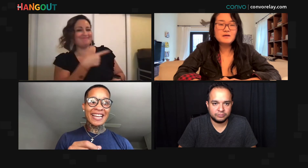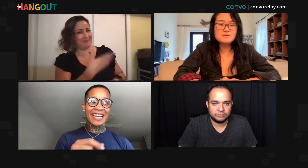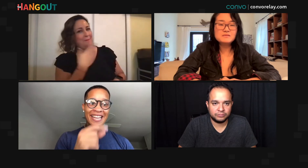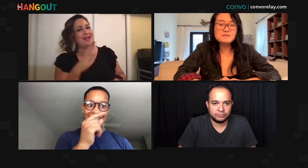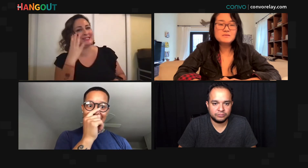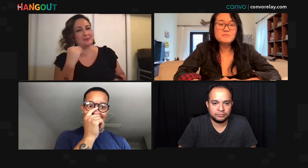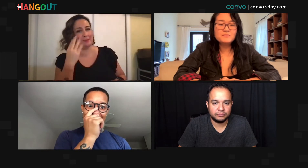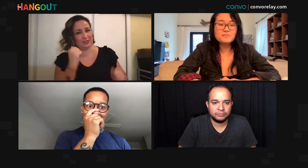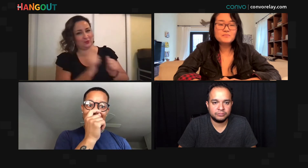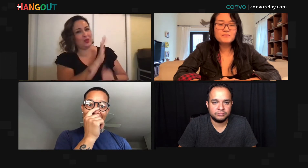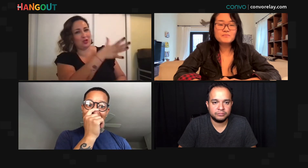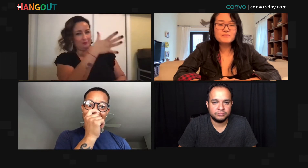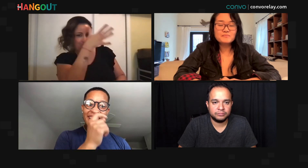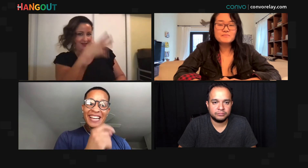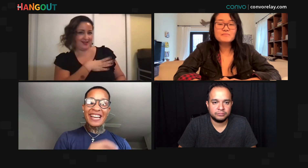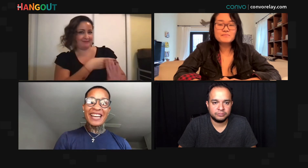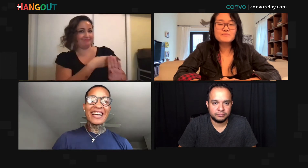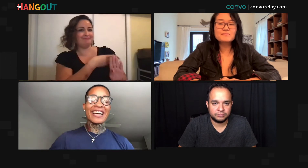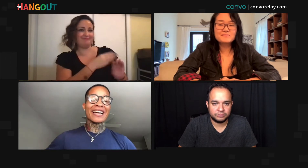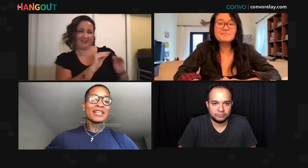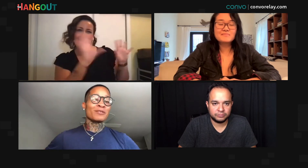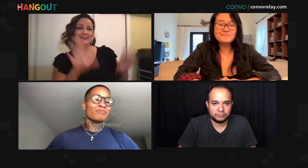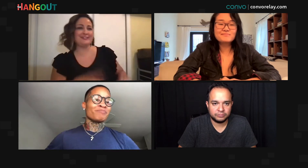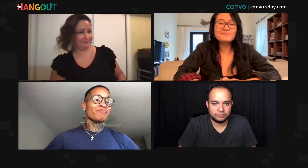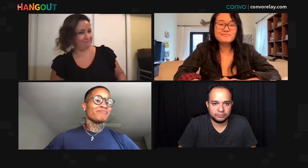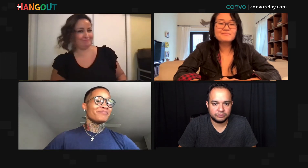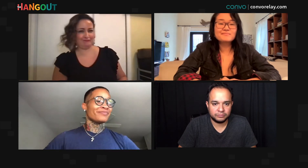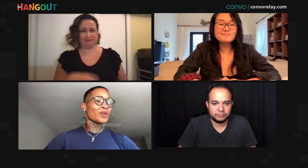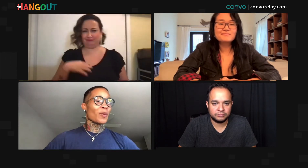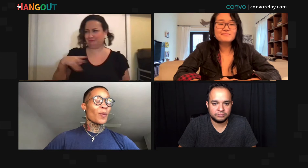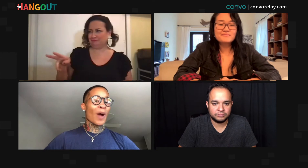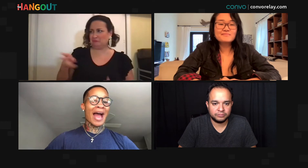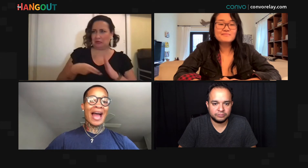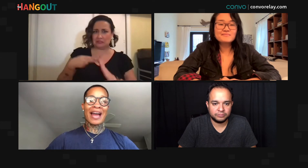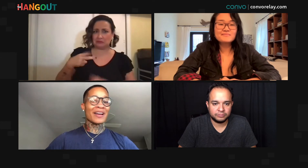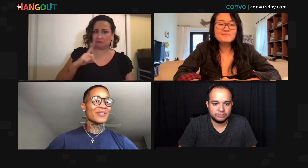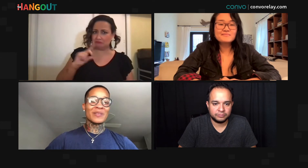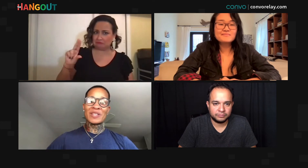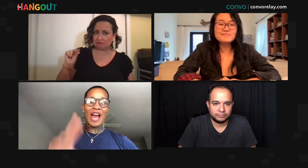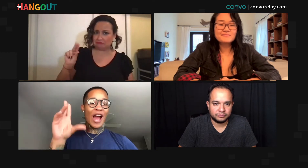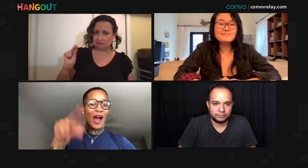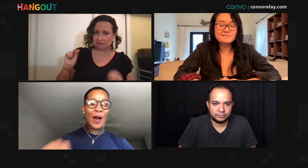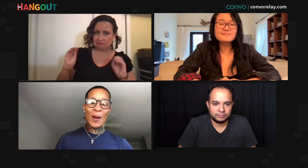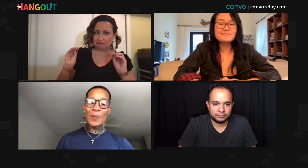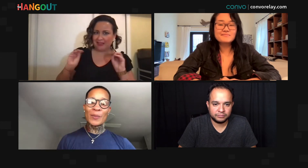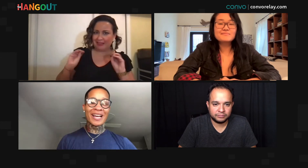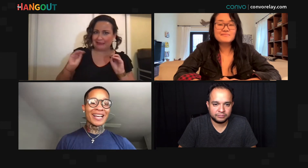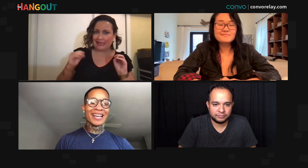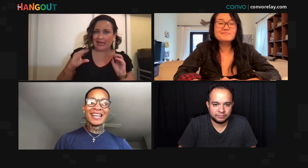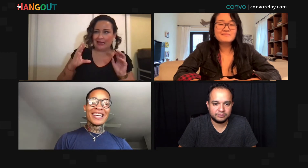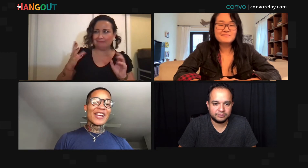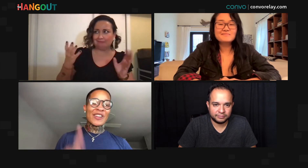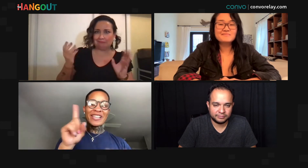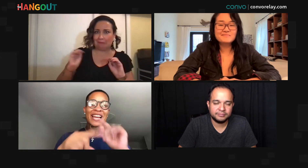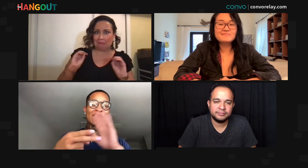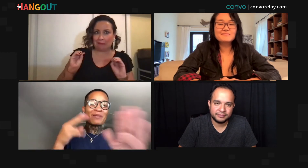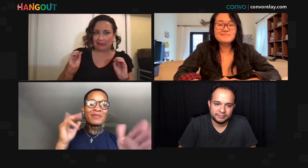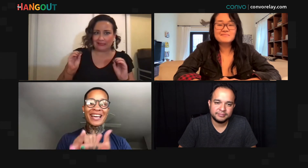people, think that just because you're attracted to women, they assume that you must have had a bad experience with a man, and